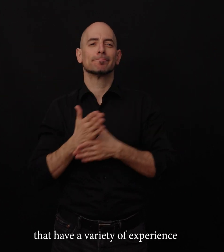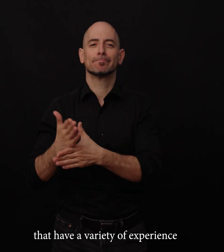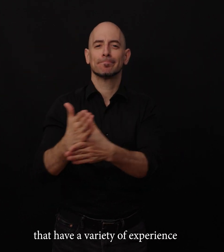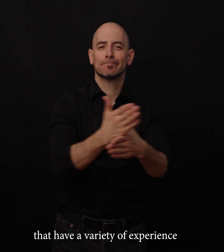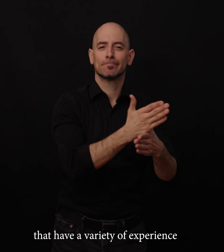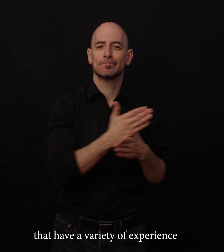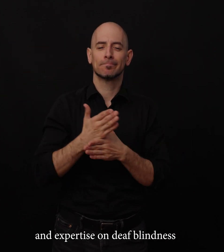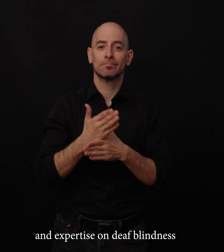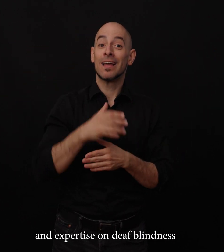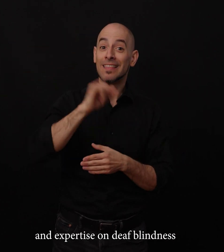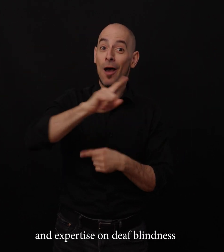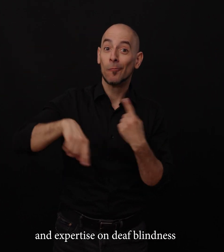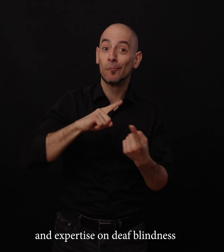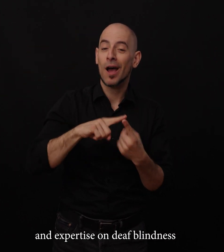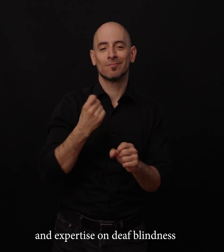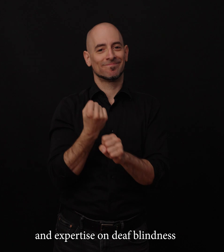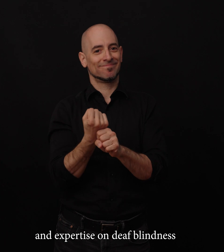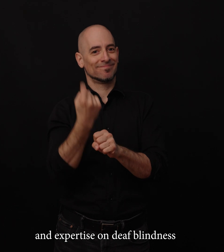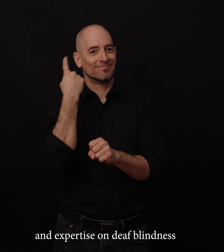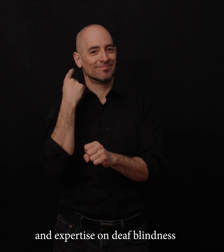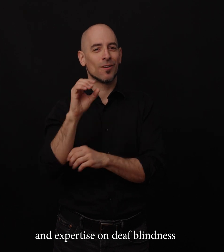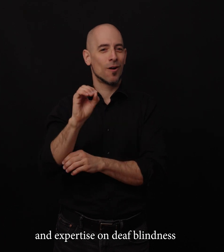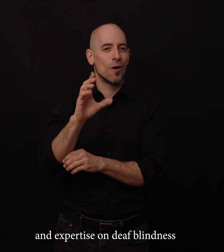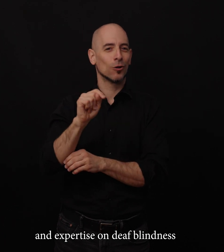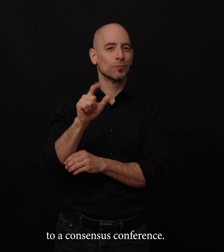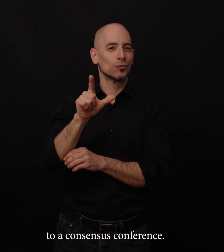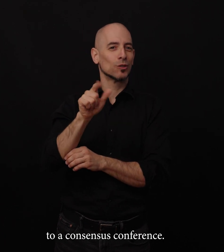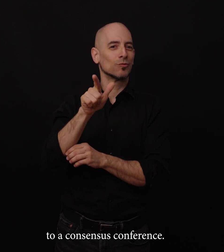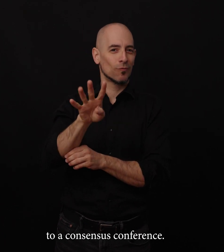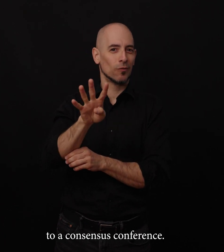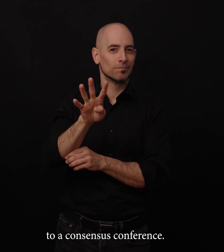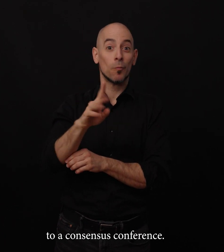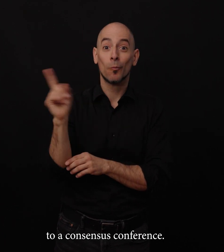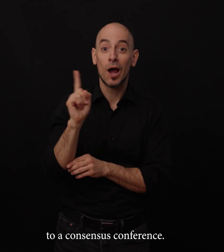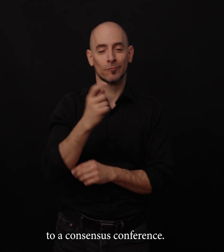of experience and expertise on deafblindness to a consensus conference.